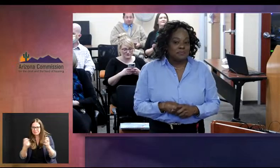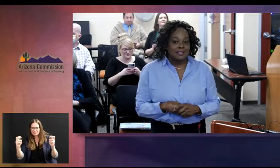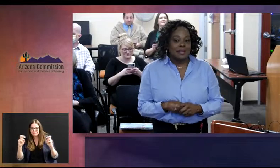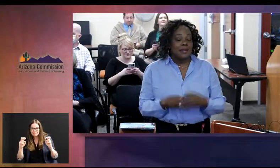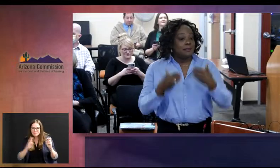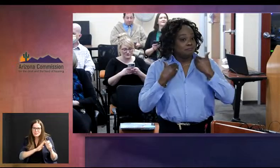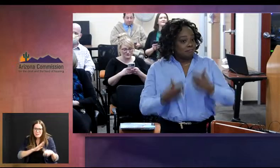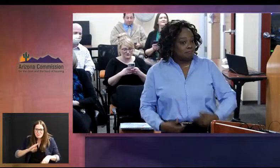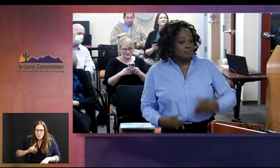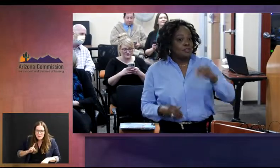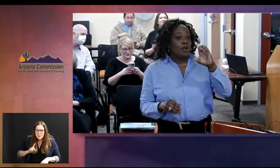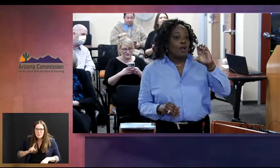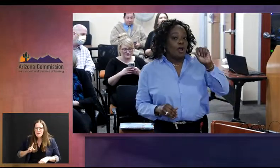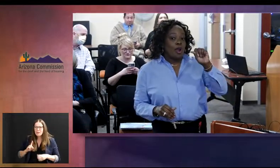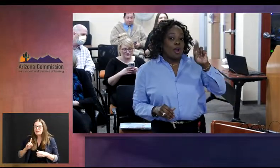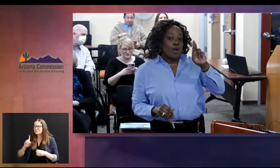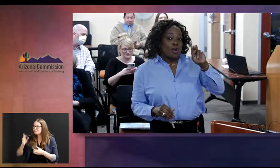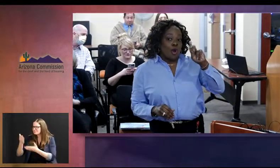community.